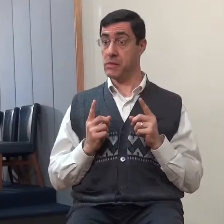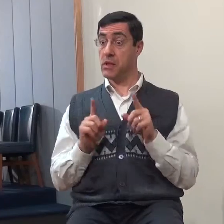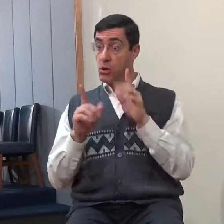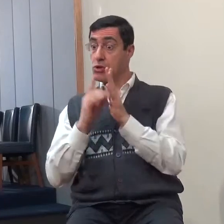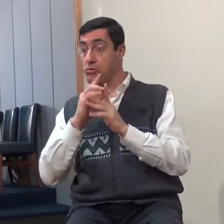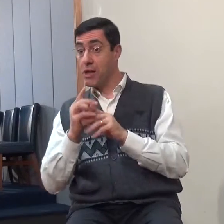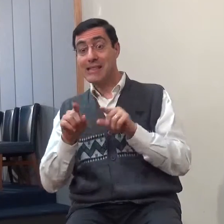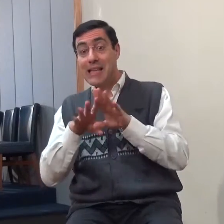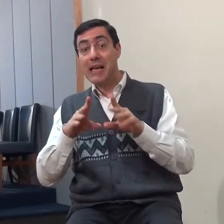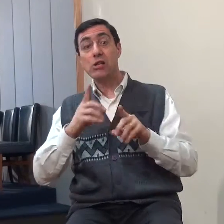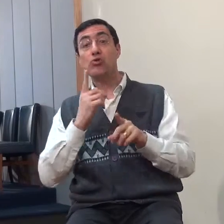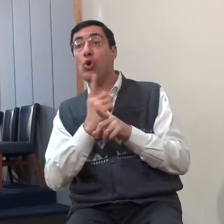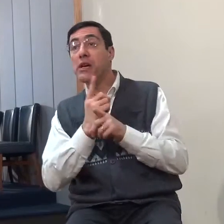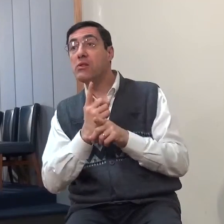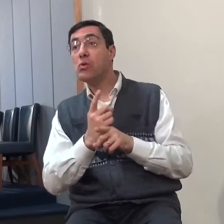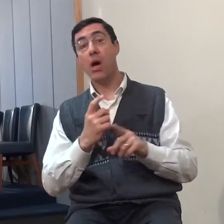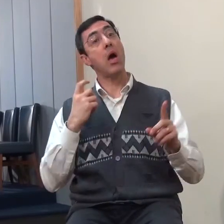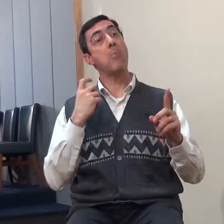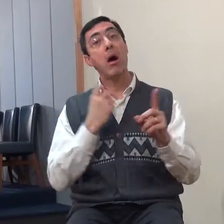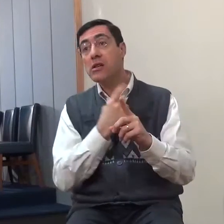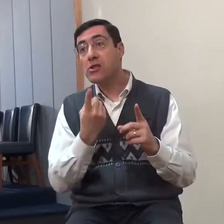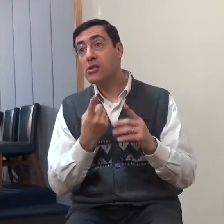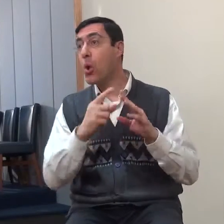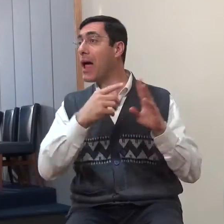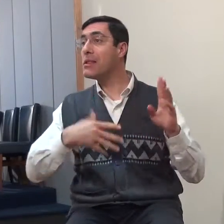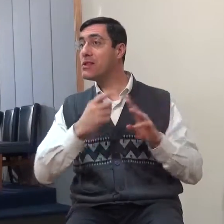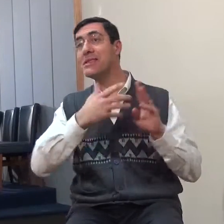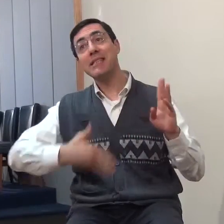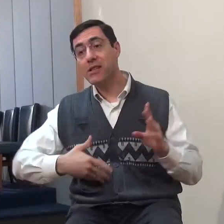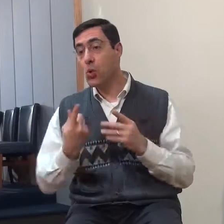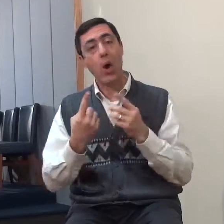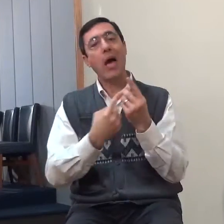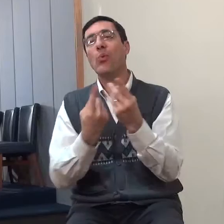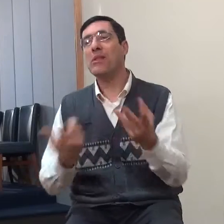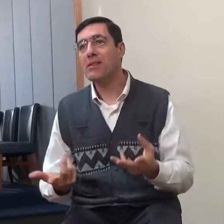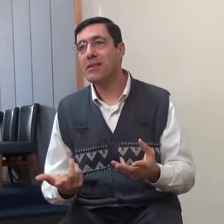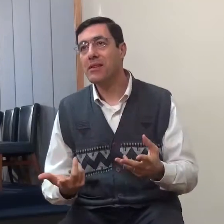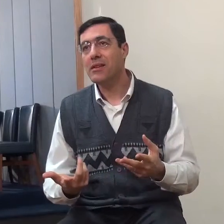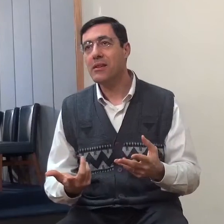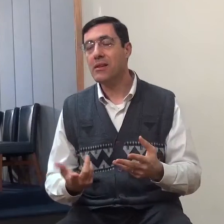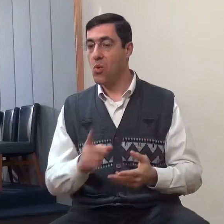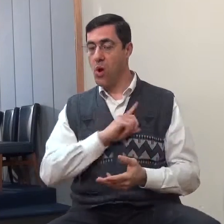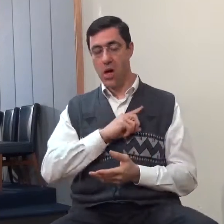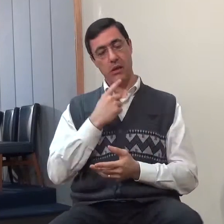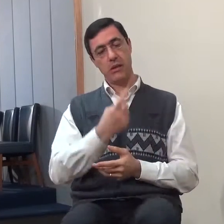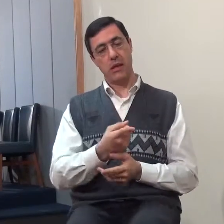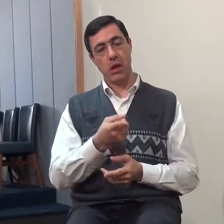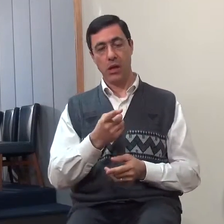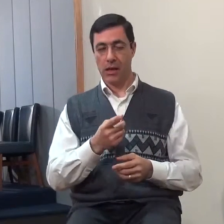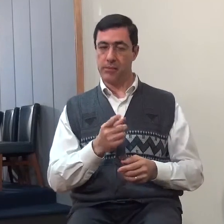officers. He could be speaking to any of us. So quickly you can lose that